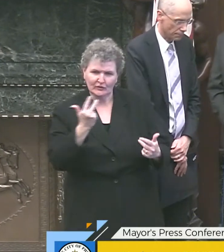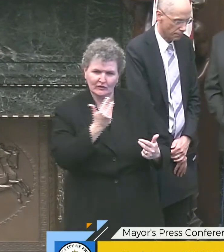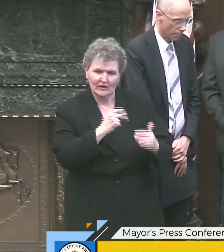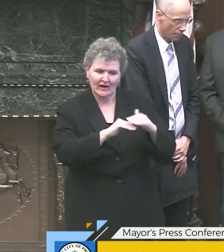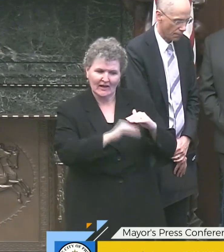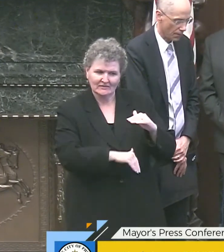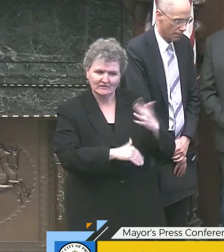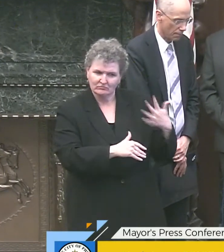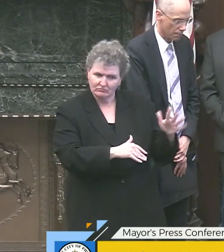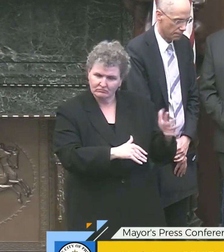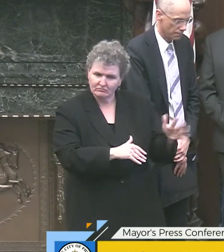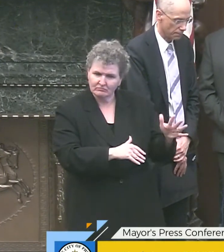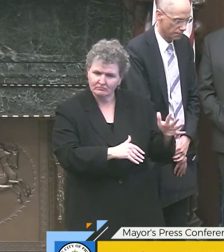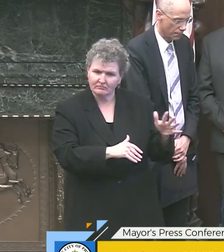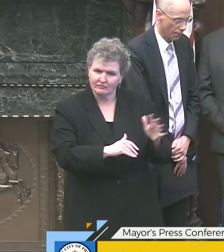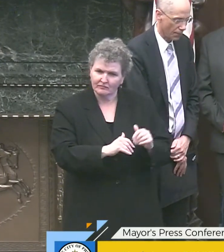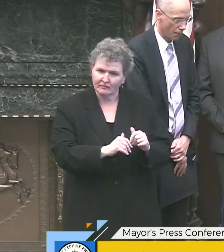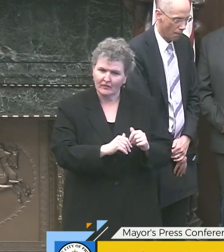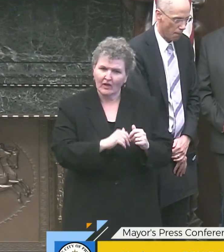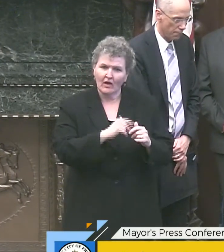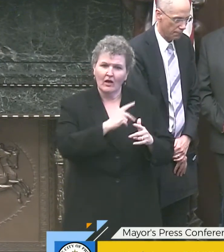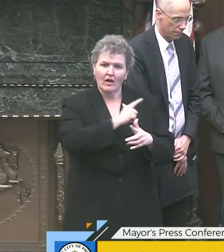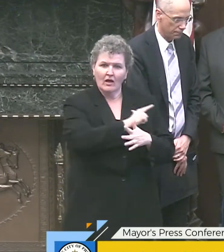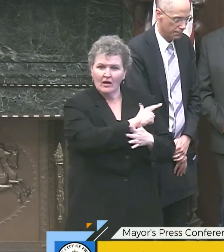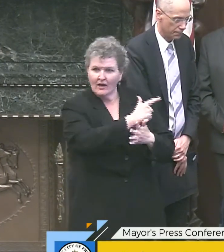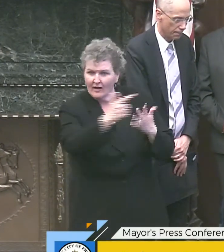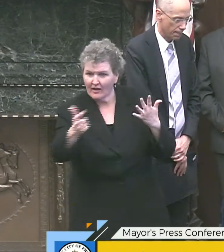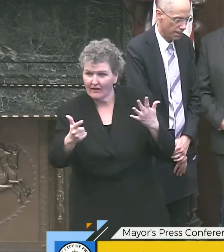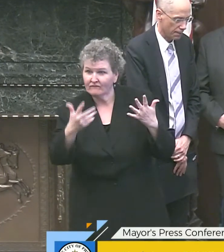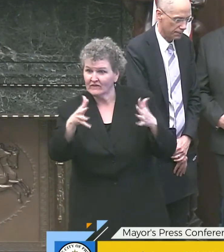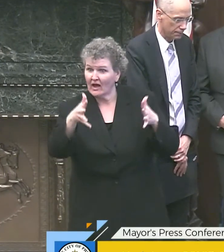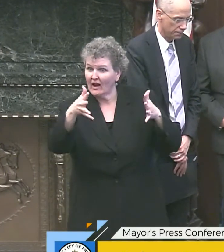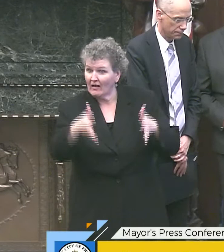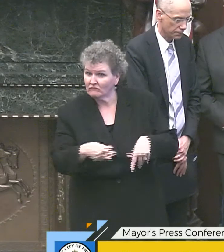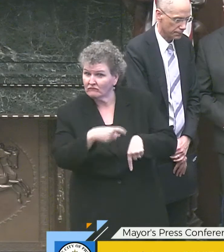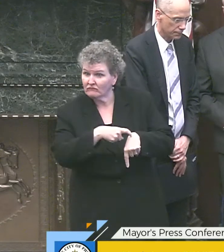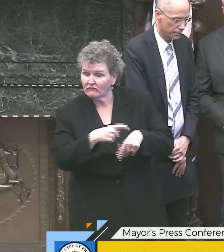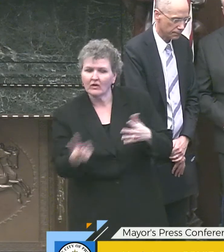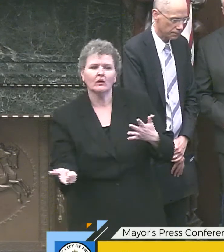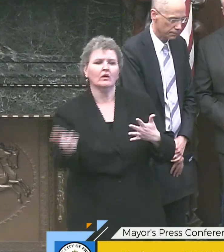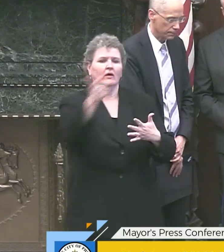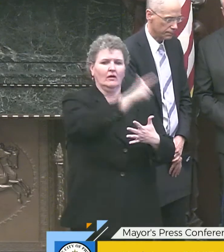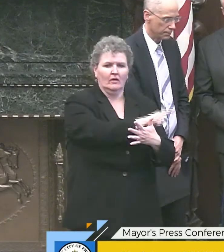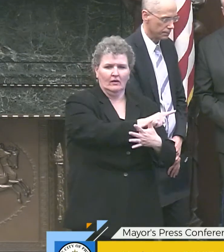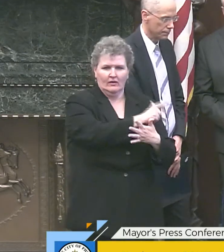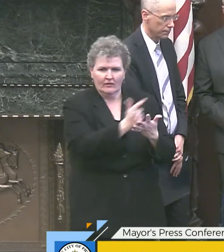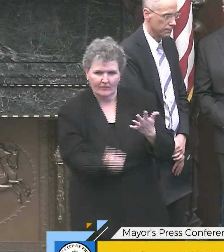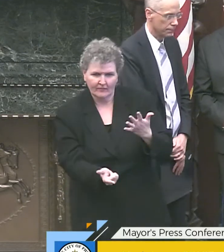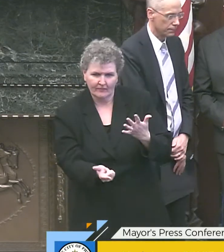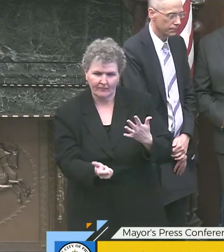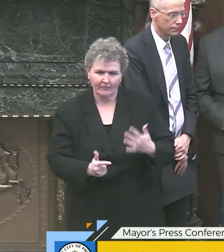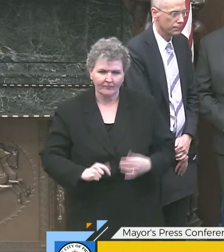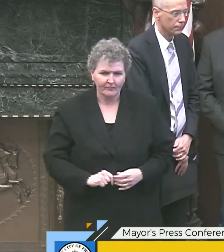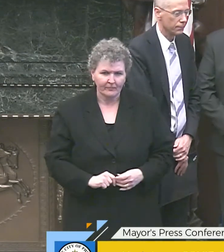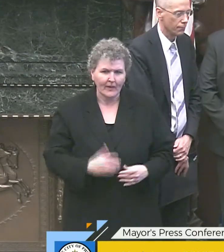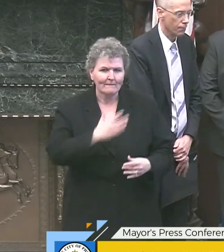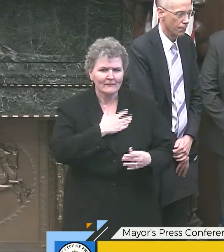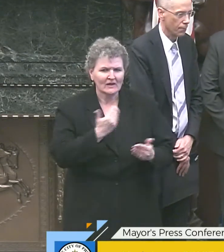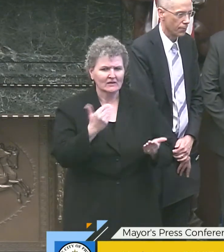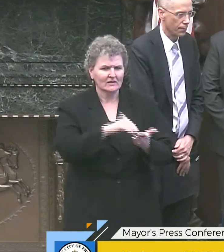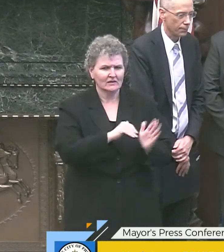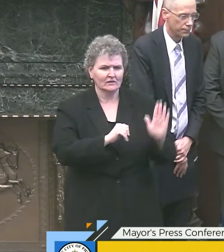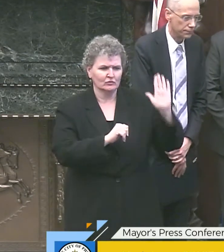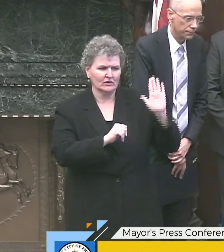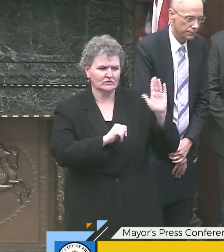second round of questions if time permits. So for those logged in today, please use the raise your hand feature, and that